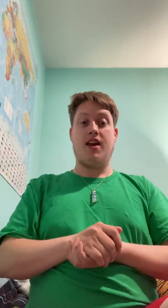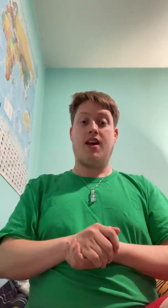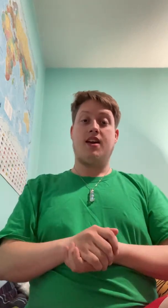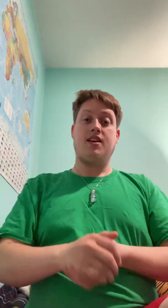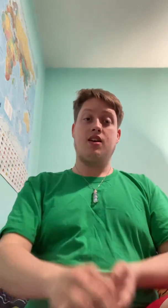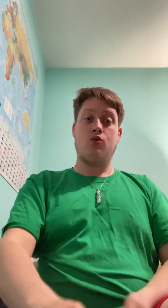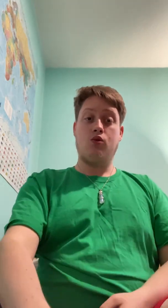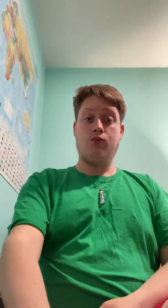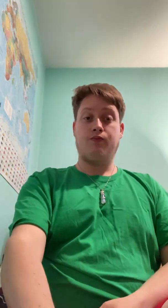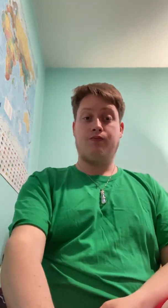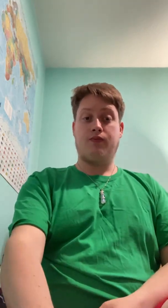Equal.